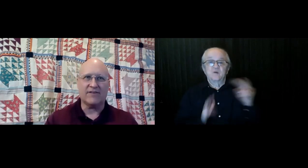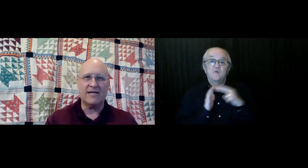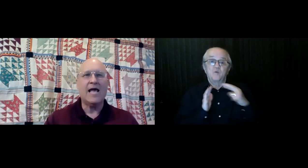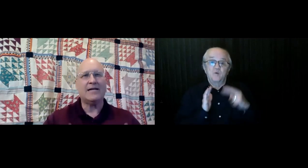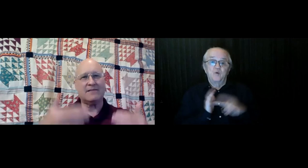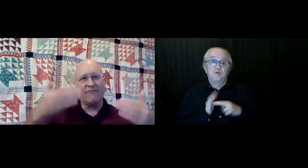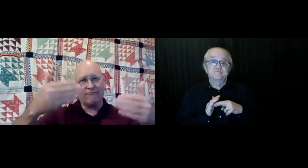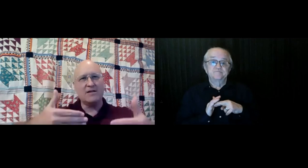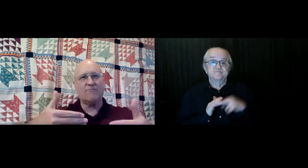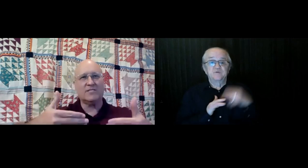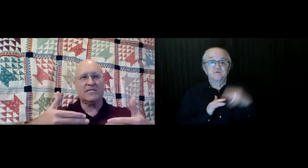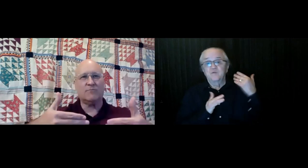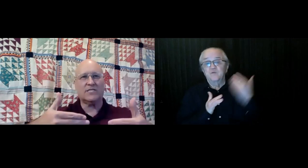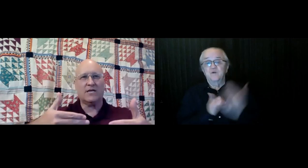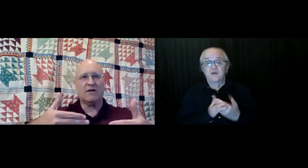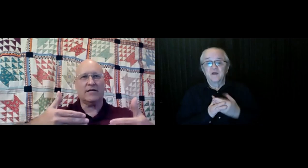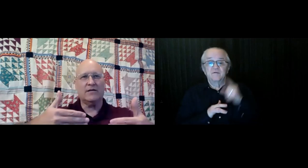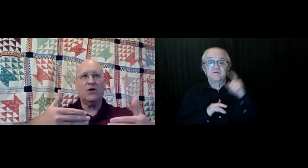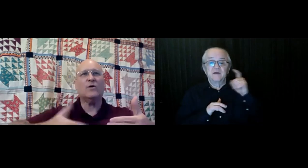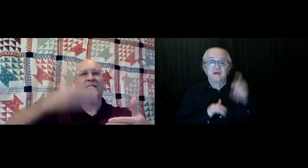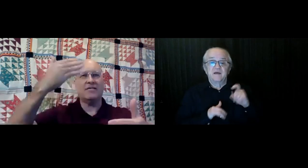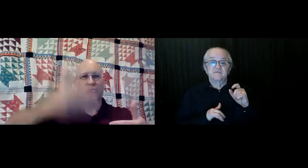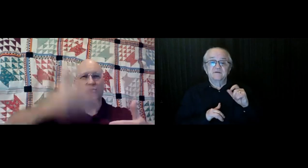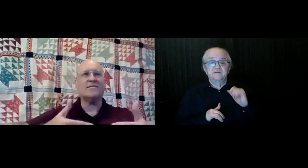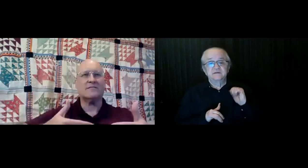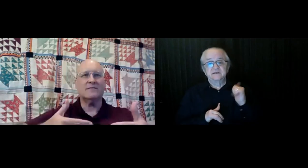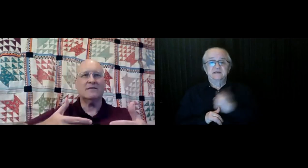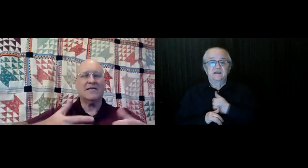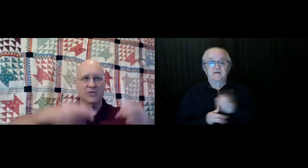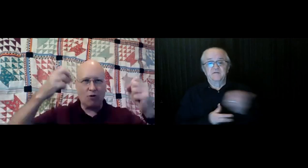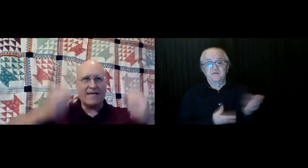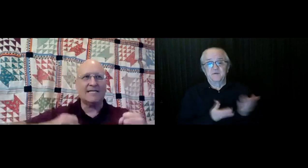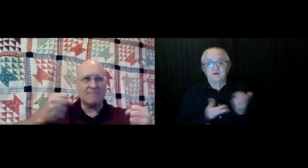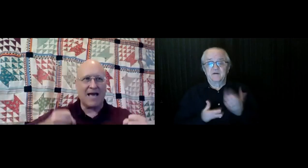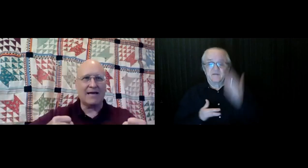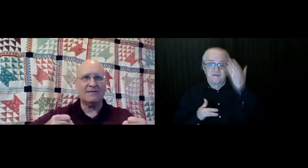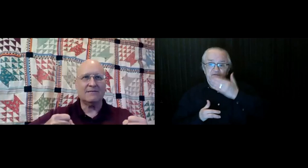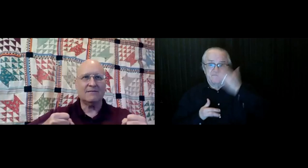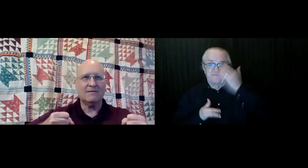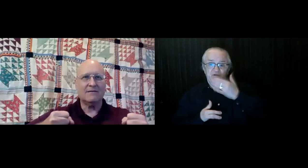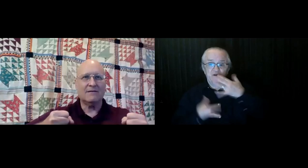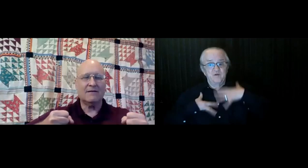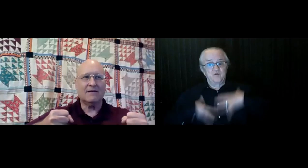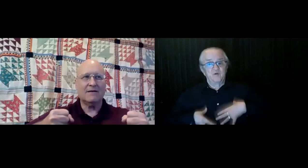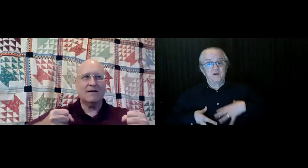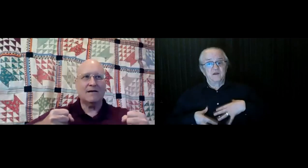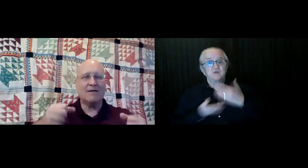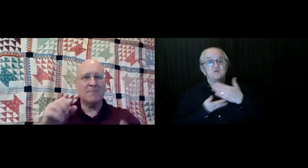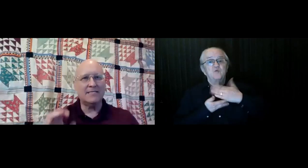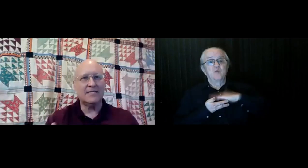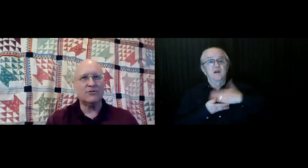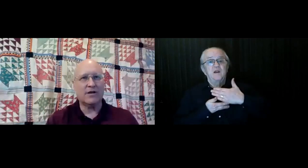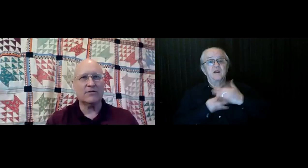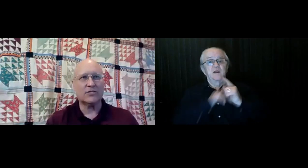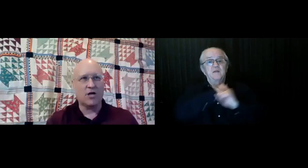stuff in. And at the front of what Cindy was carrying was that dress in the dry cleaning bag. And